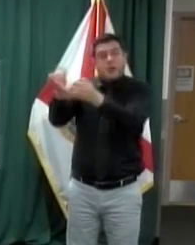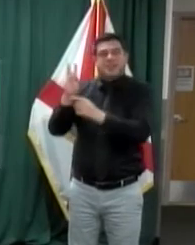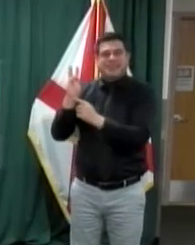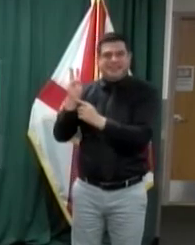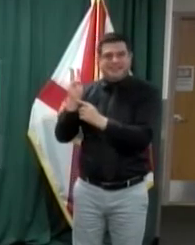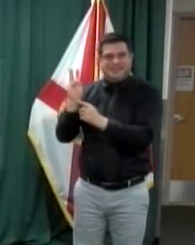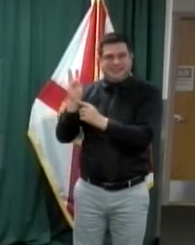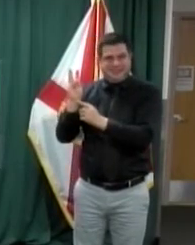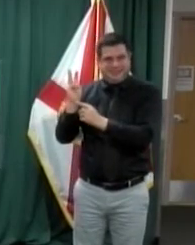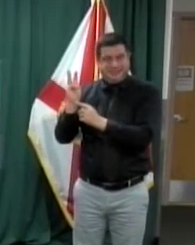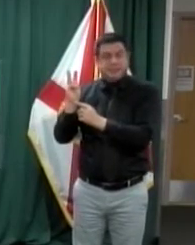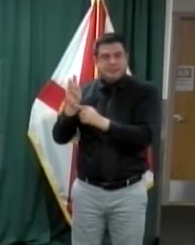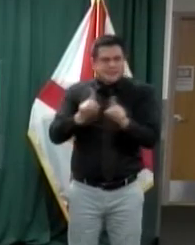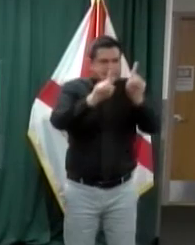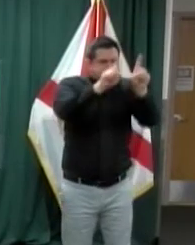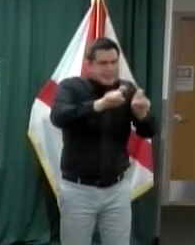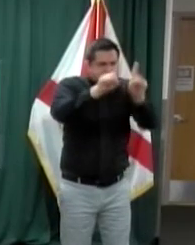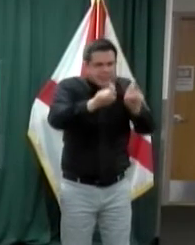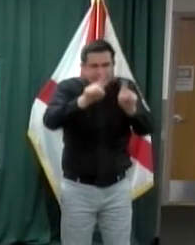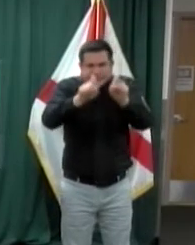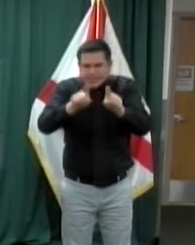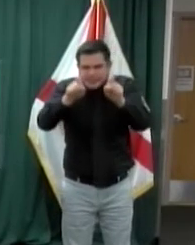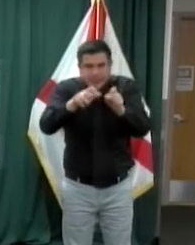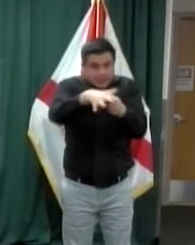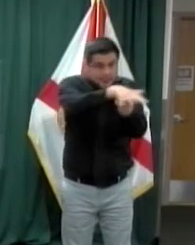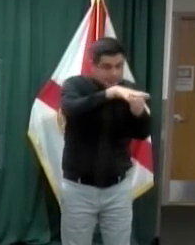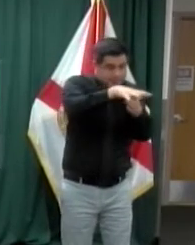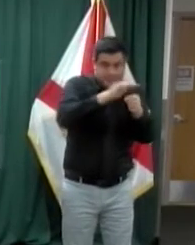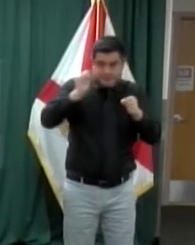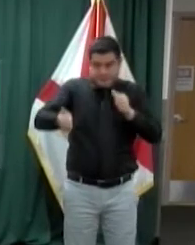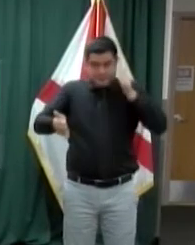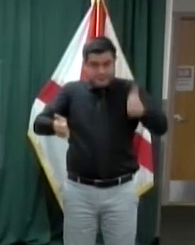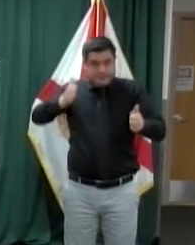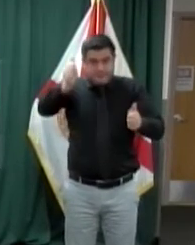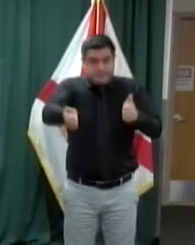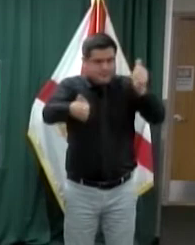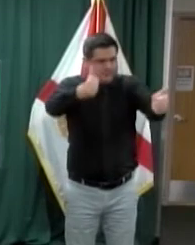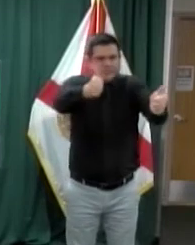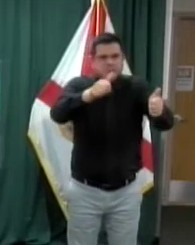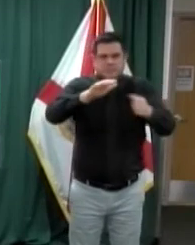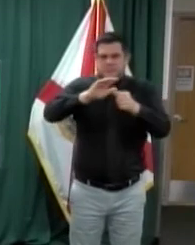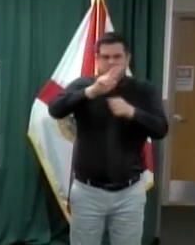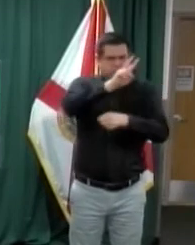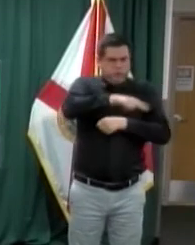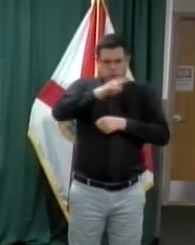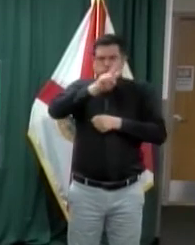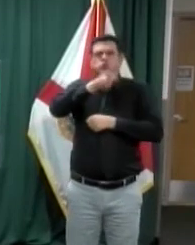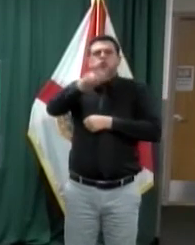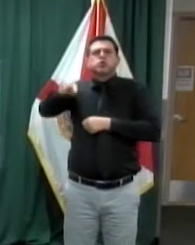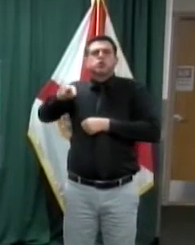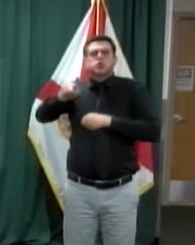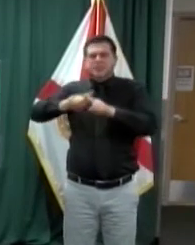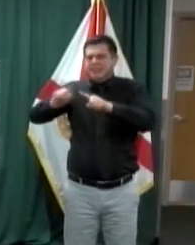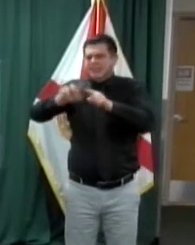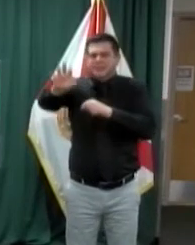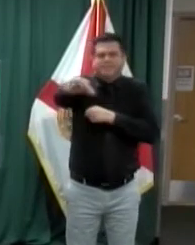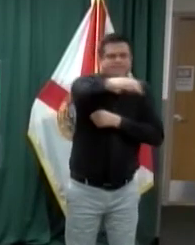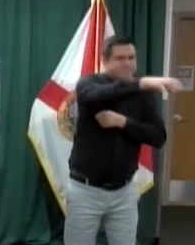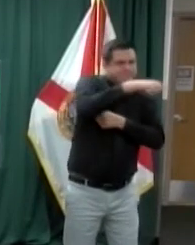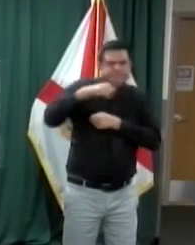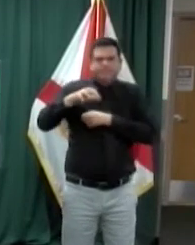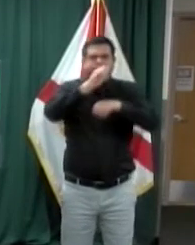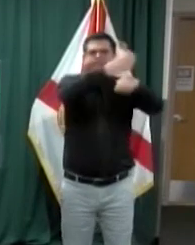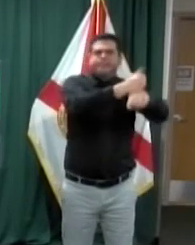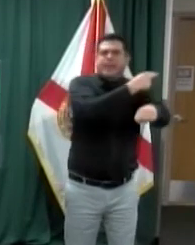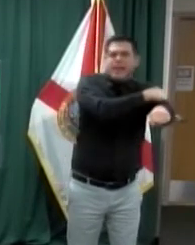testing sites that are available here in the county. That includes the hospitals, standalone emergency rooms, as well as the